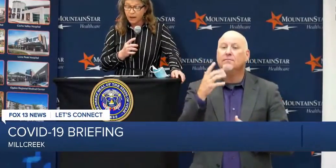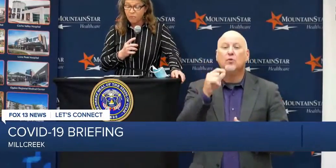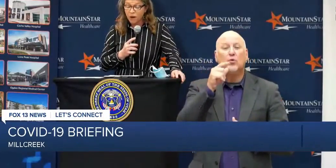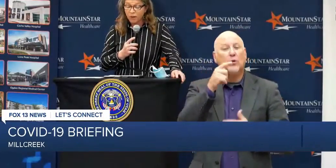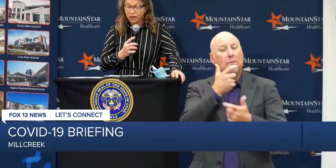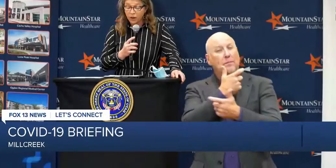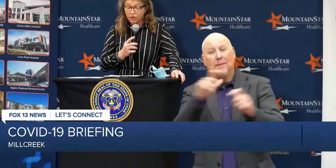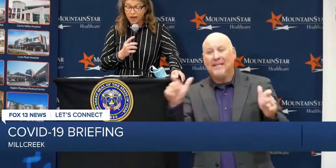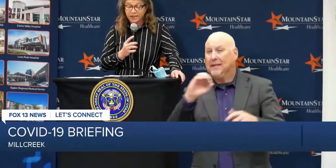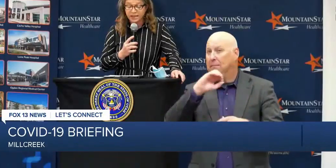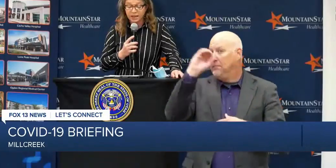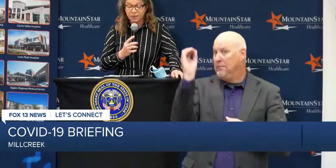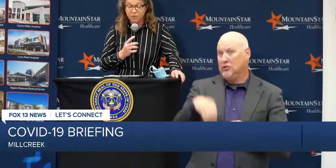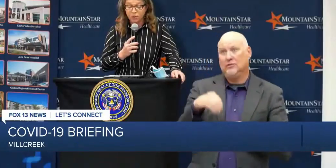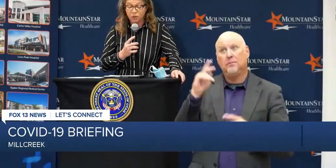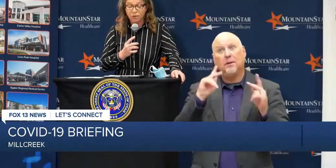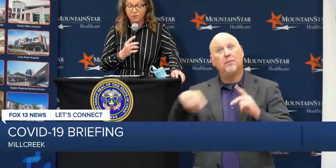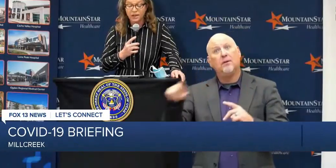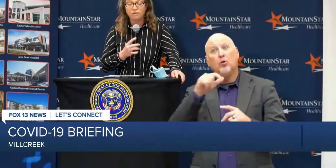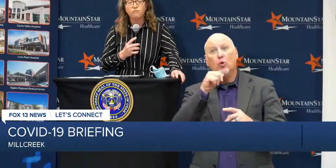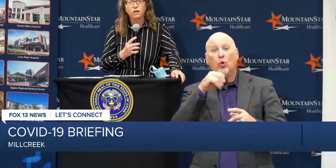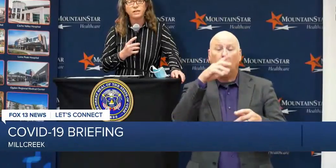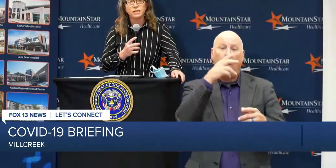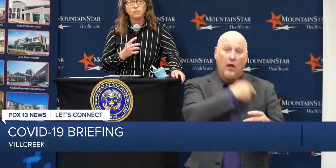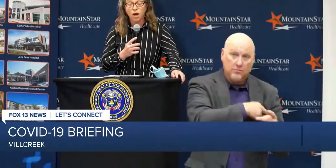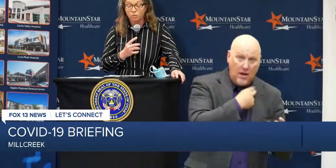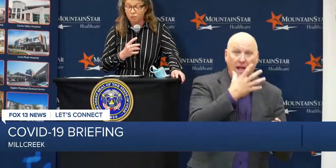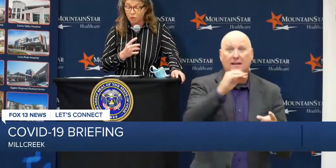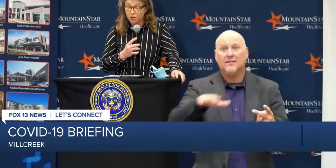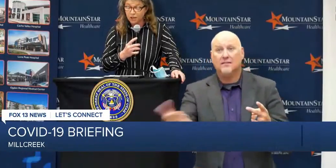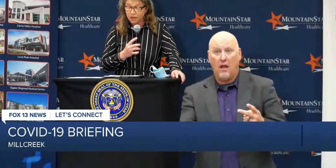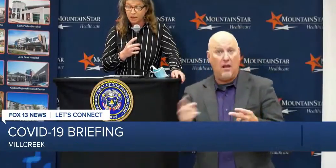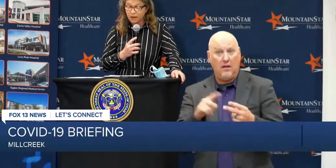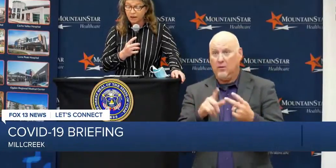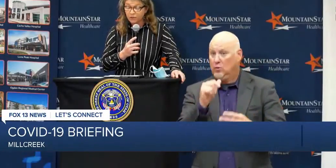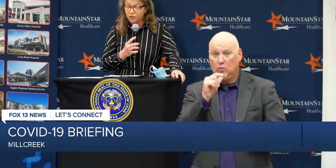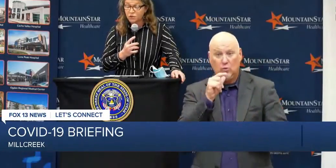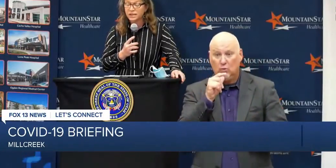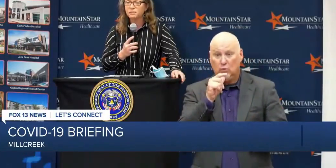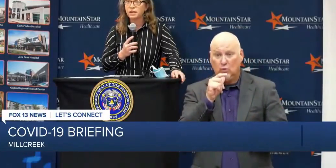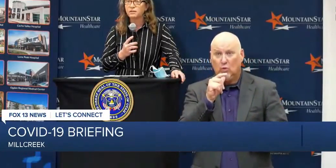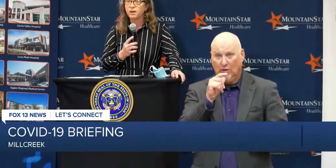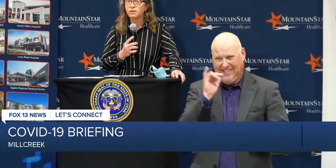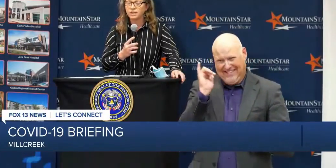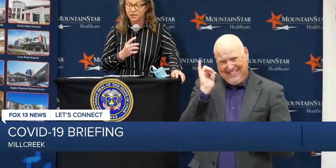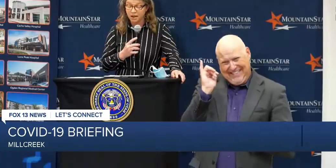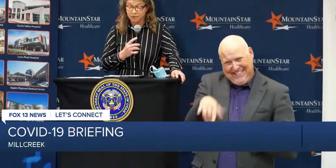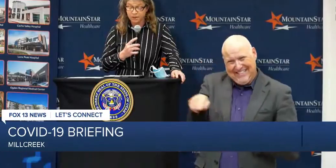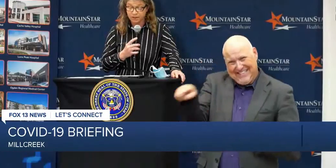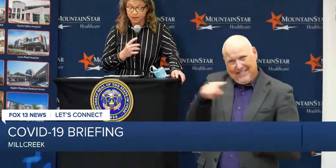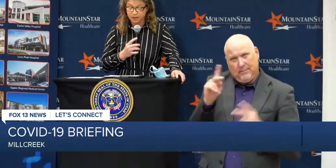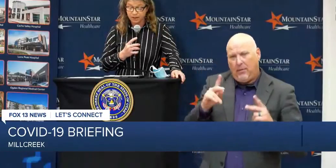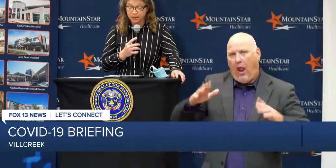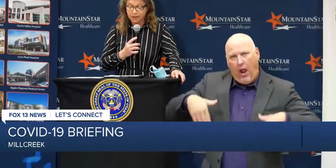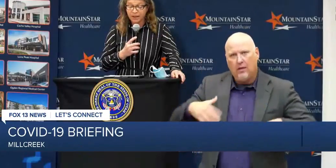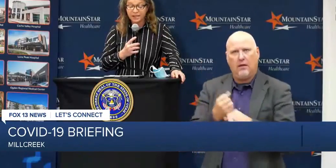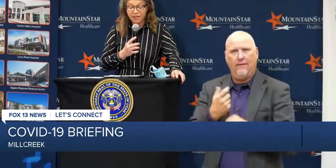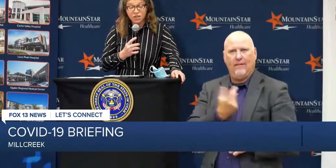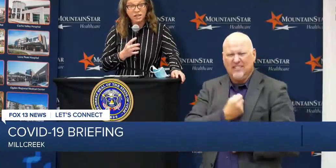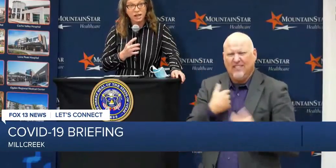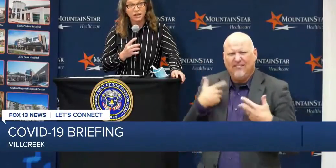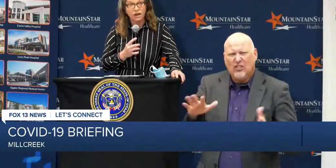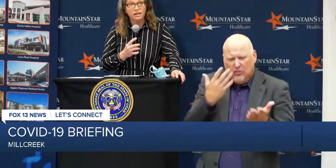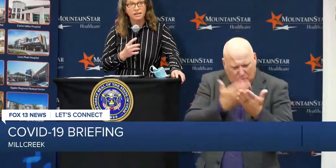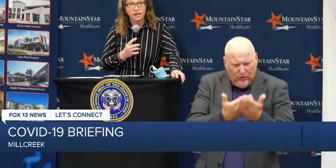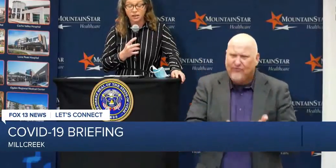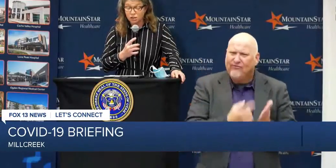data, but we know vaccinated people represent a very small proportion of those transmitting the virus to others. In